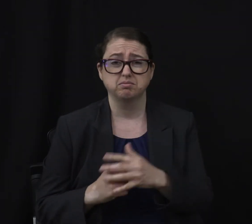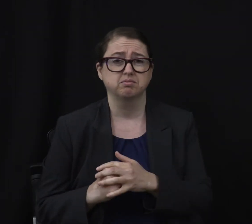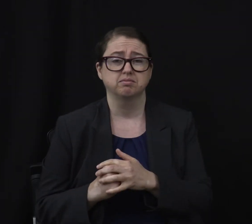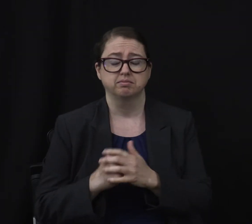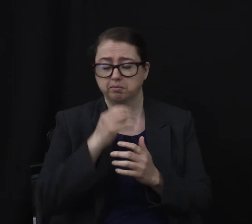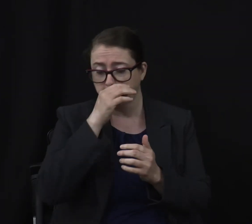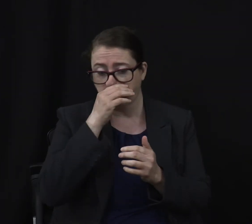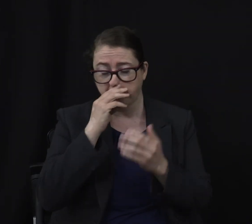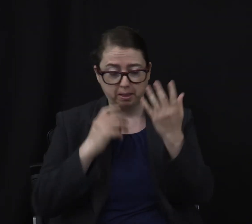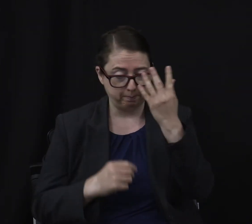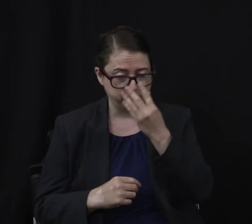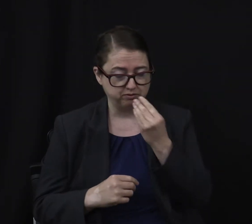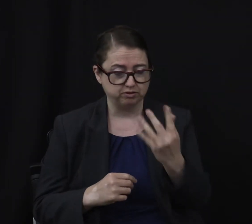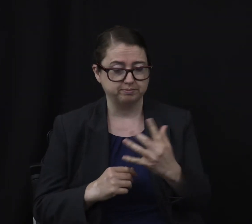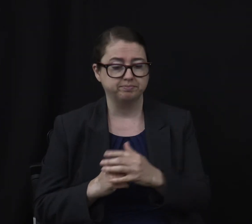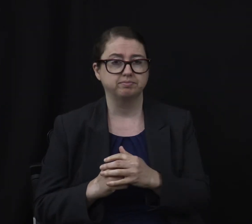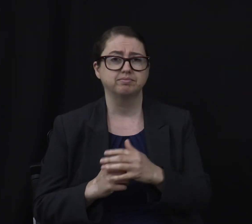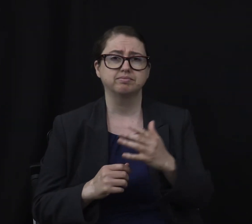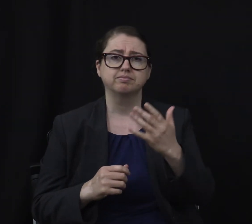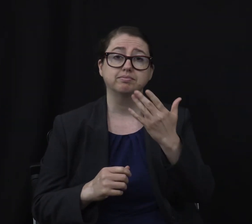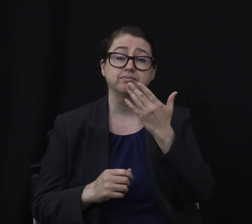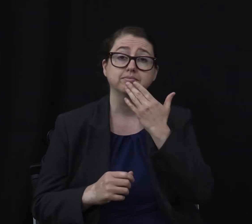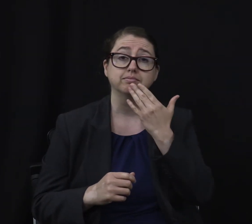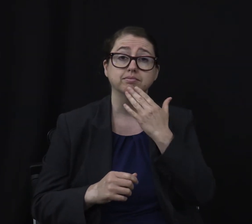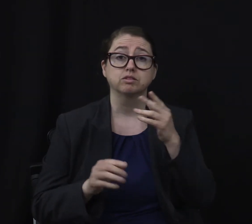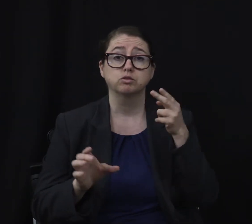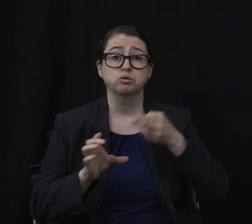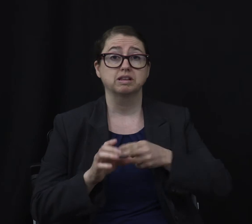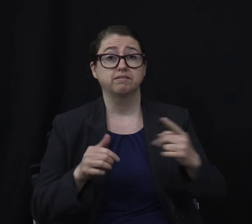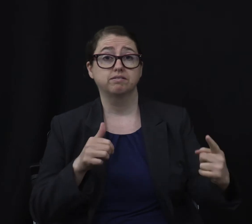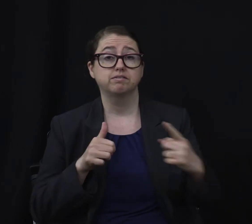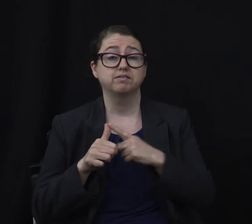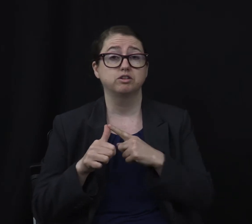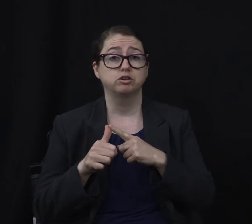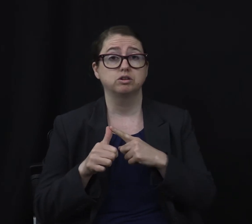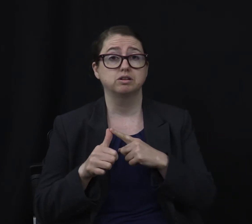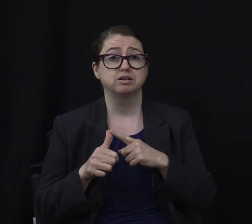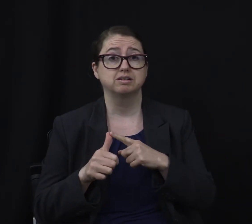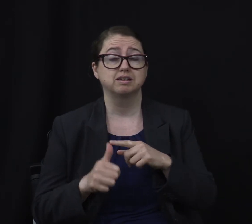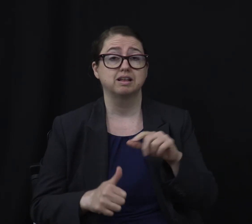Welcome to the first Amazing Facts Youth Conference. Are you excited to be here?